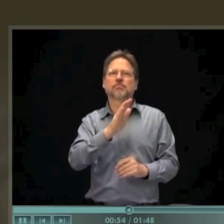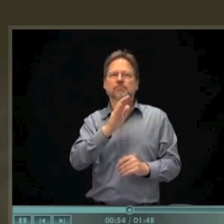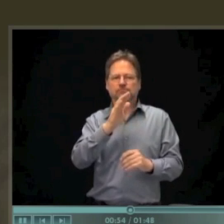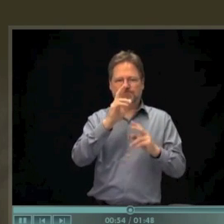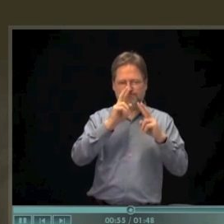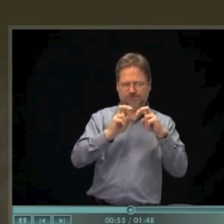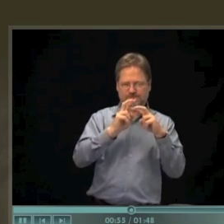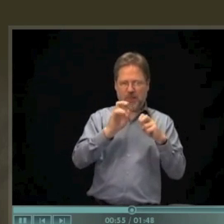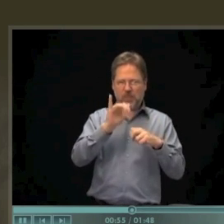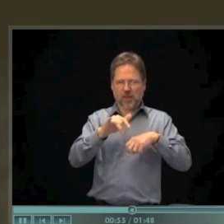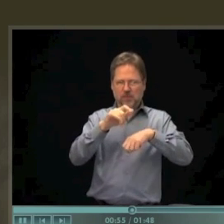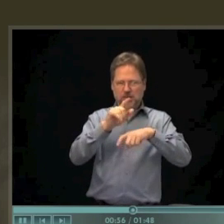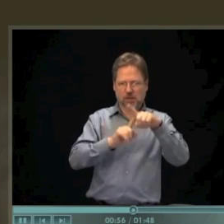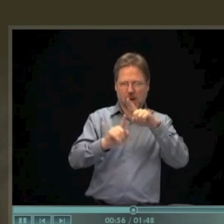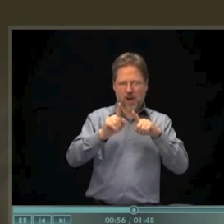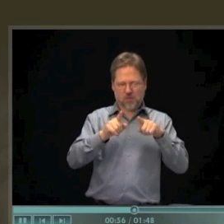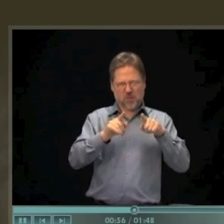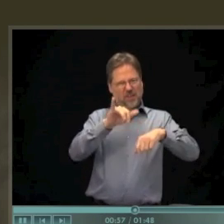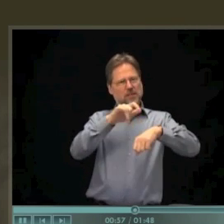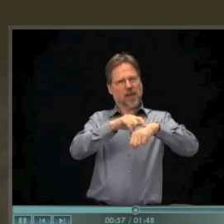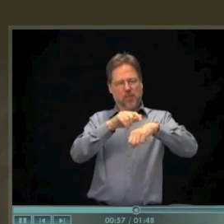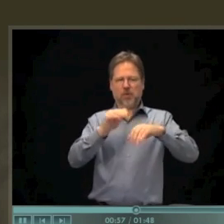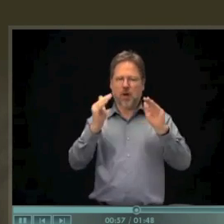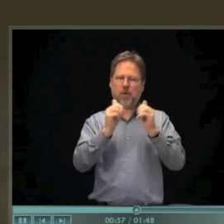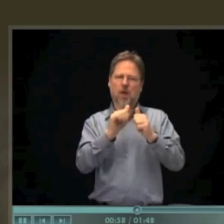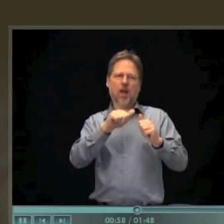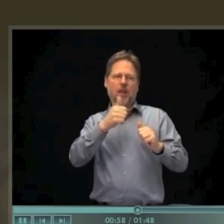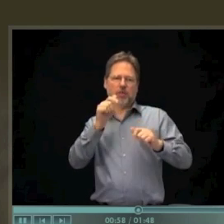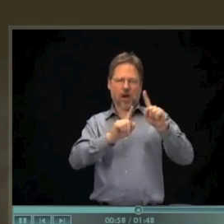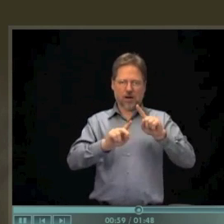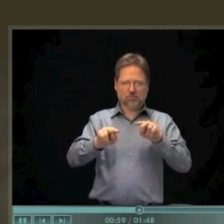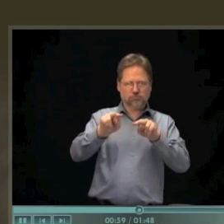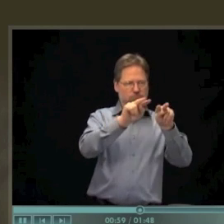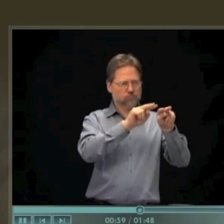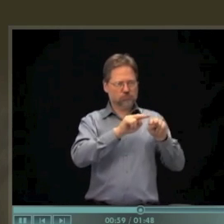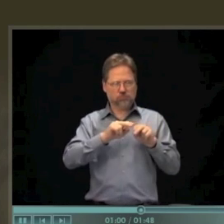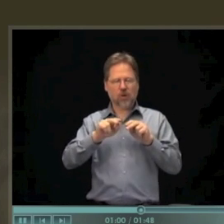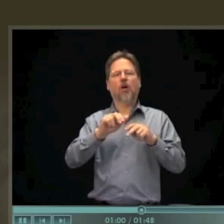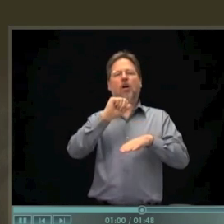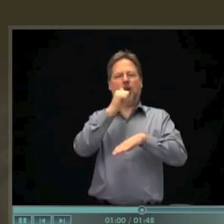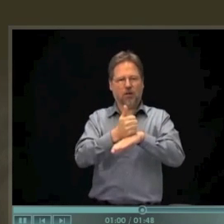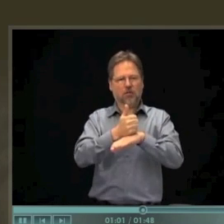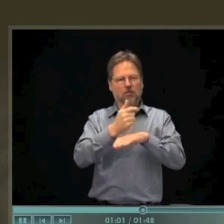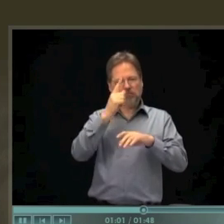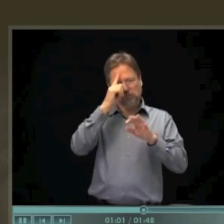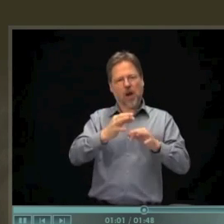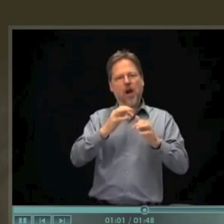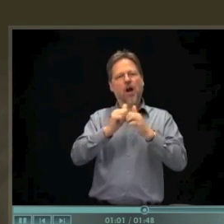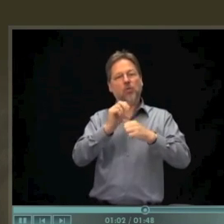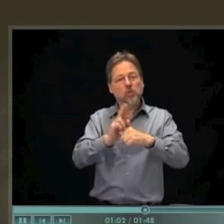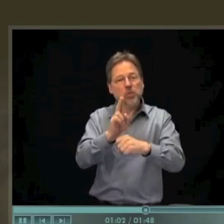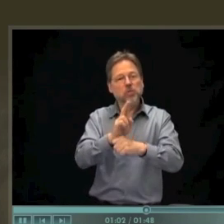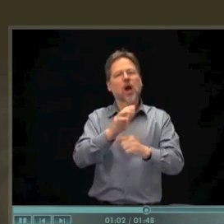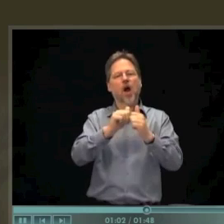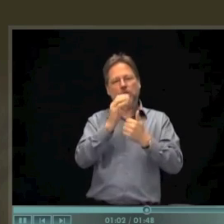We do rely on folk etymology to some extent to see what people were talking about a sign at